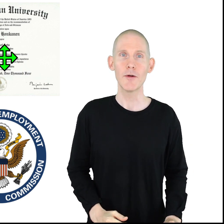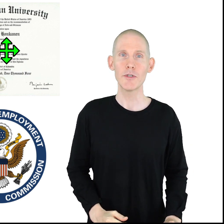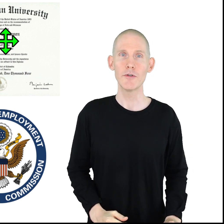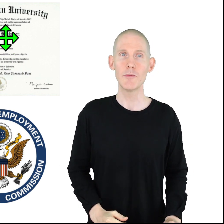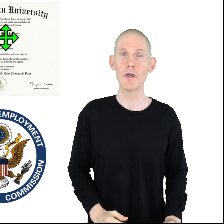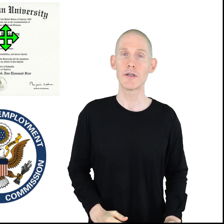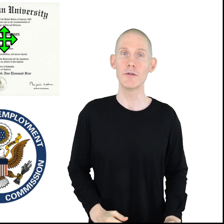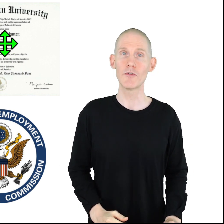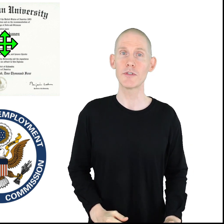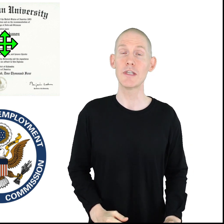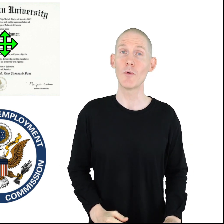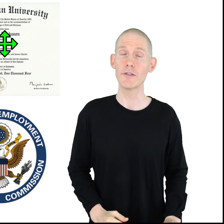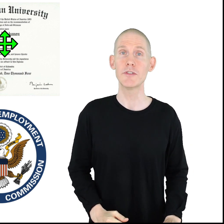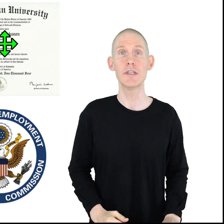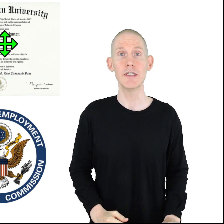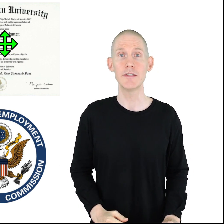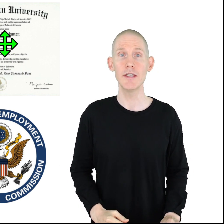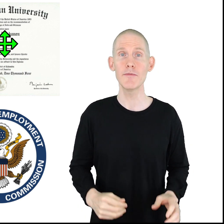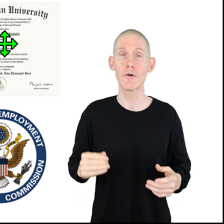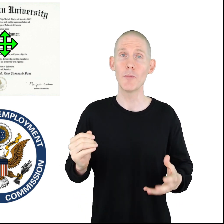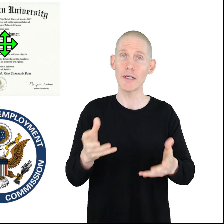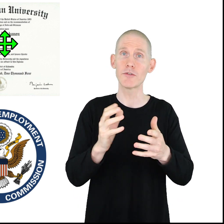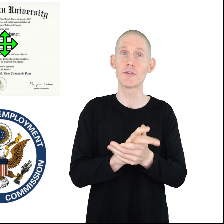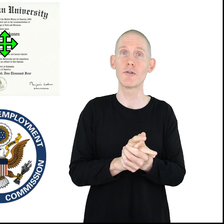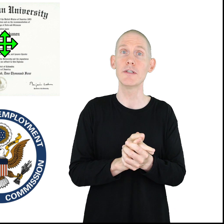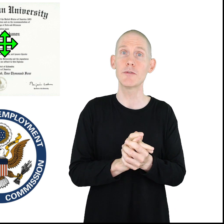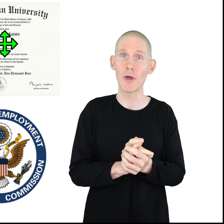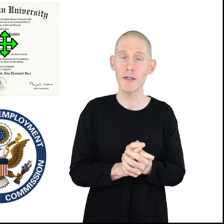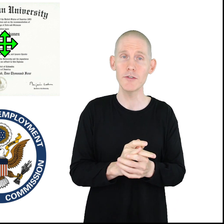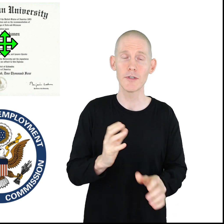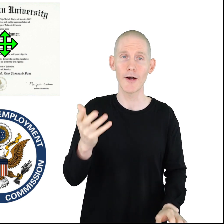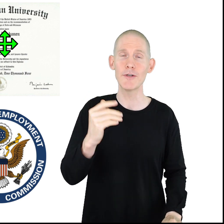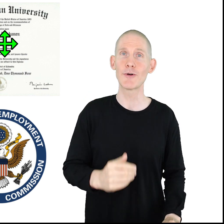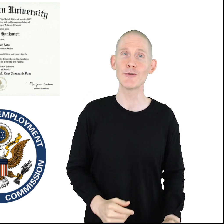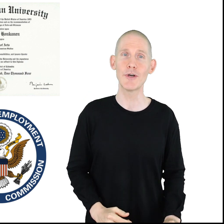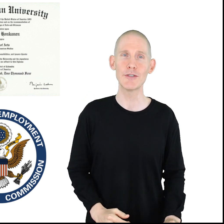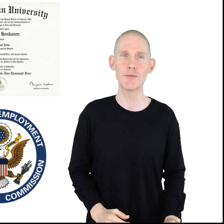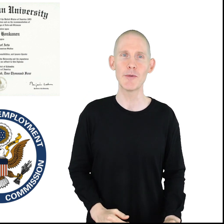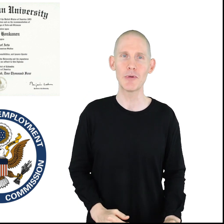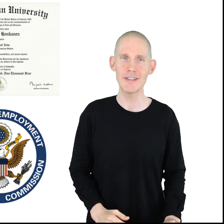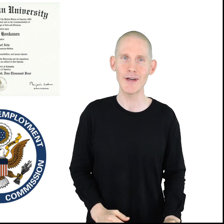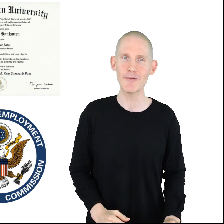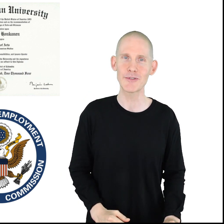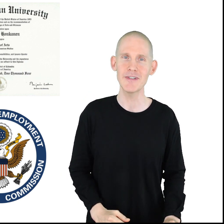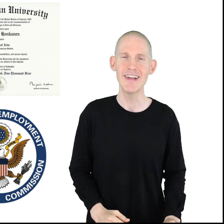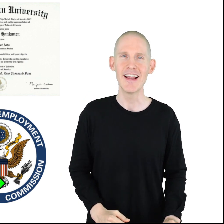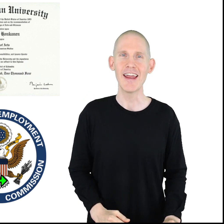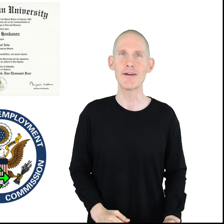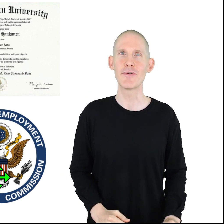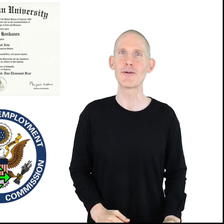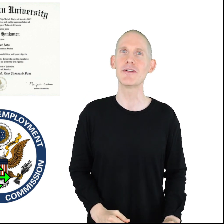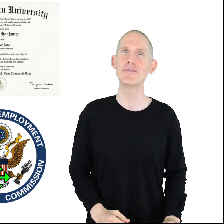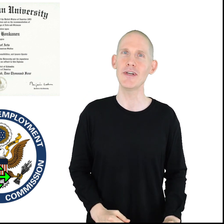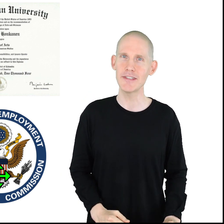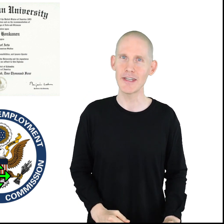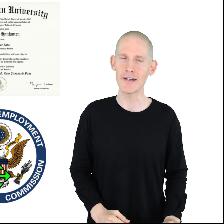I went to the American University in Washington, D.C. for a master's degree in Spanish. And I already told you I used to be a police officer and a federal investigator.